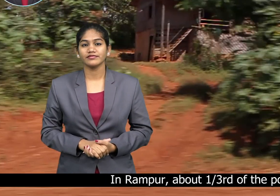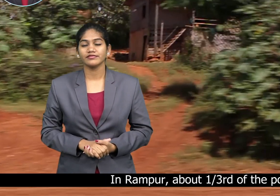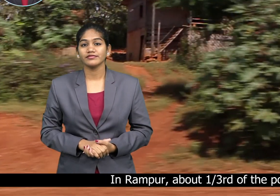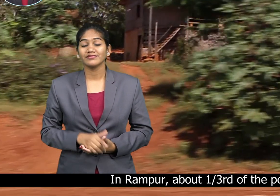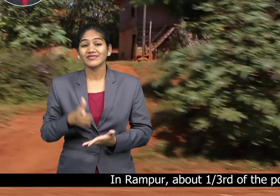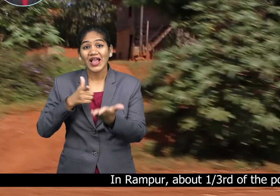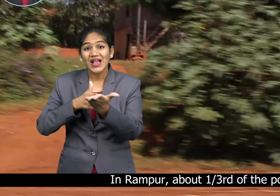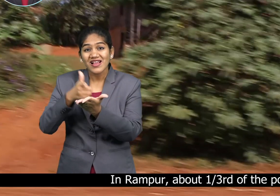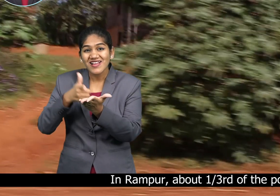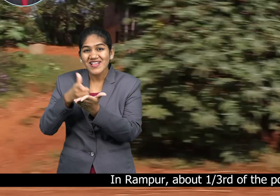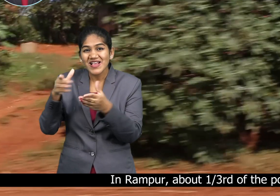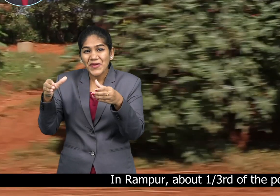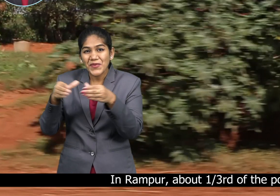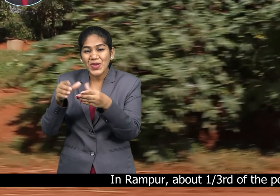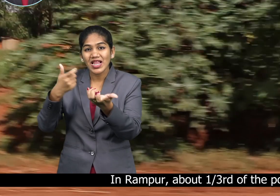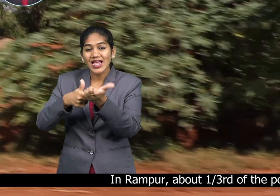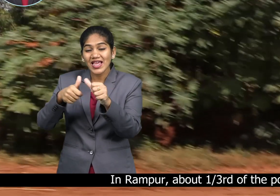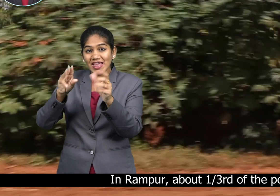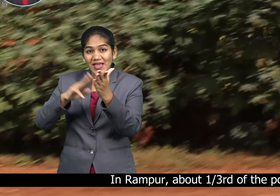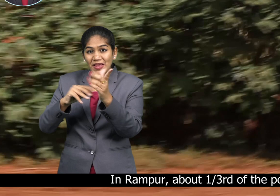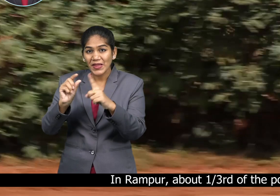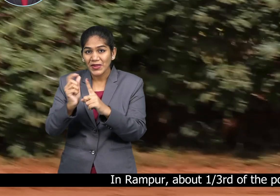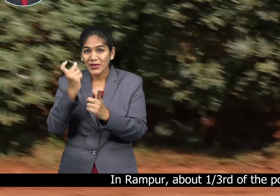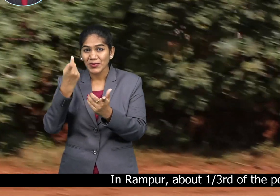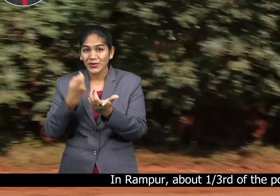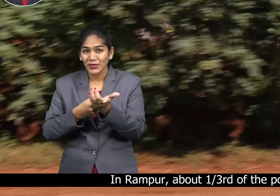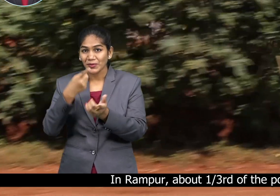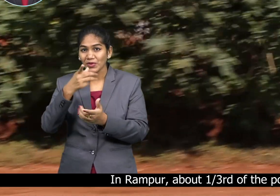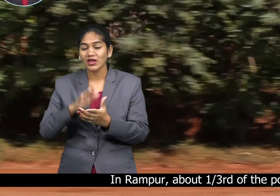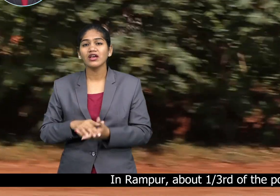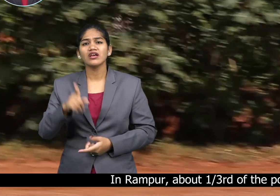In Rampur, about 1/3 of the population